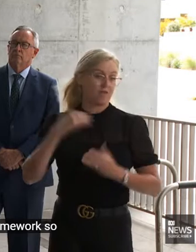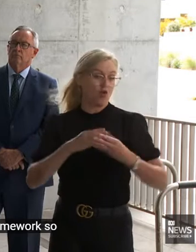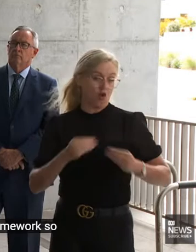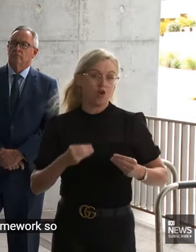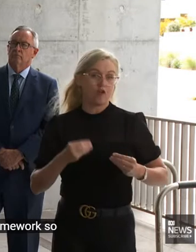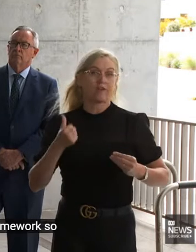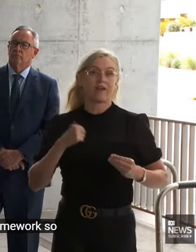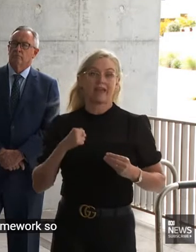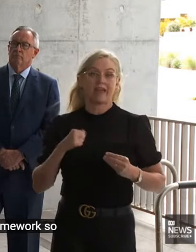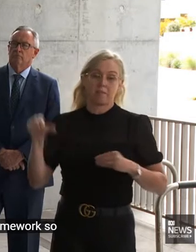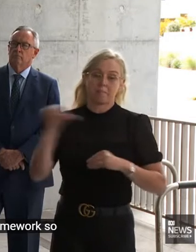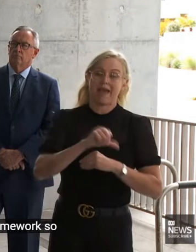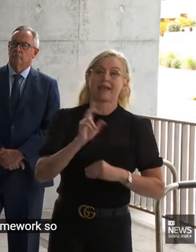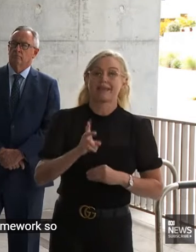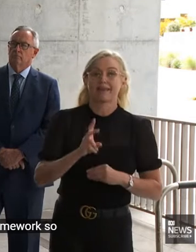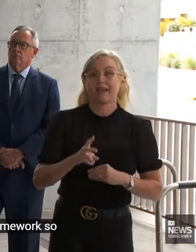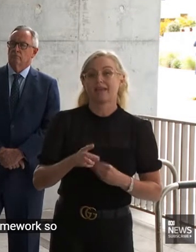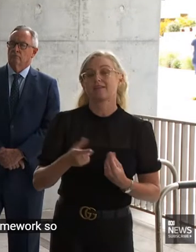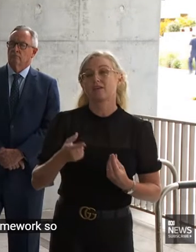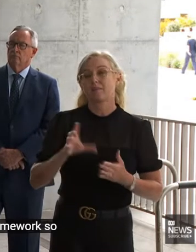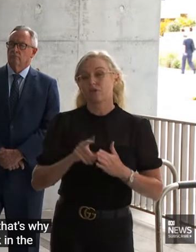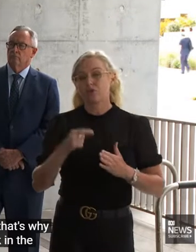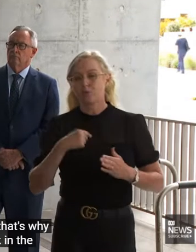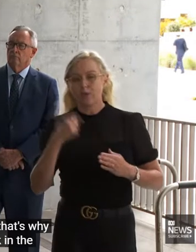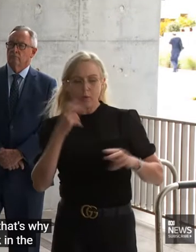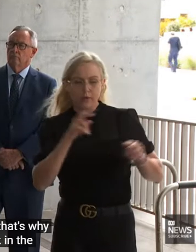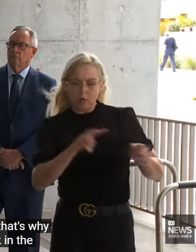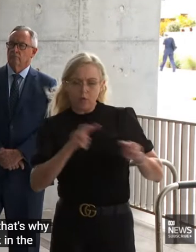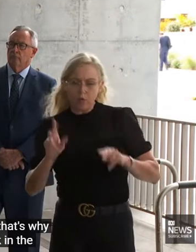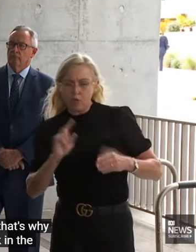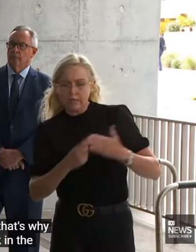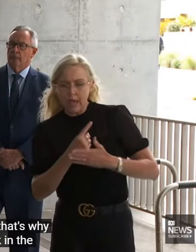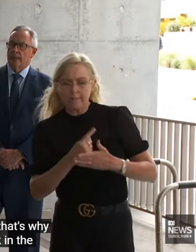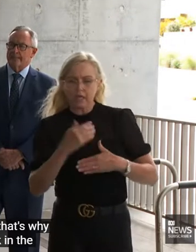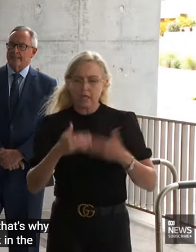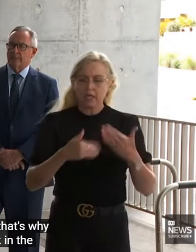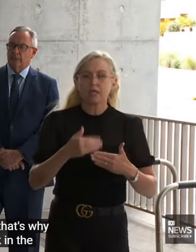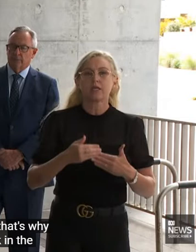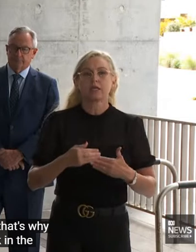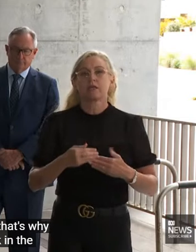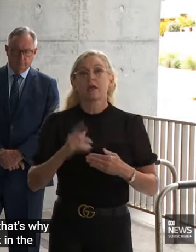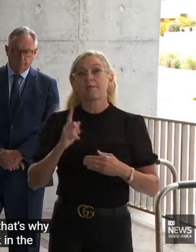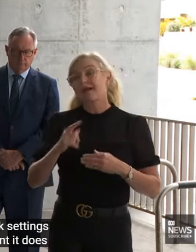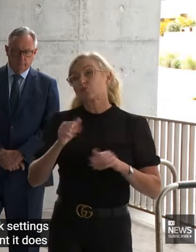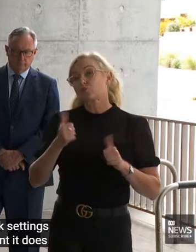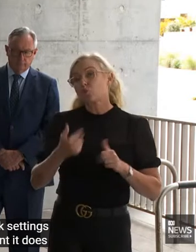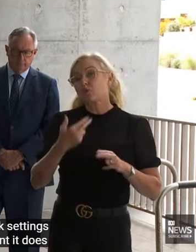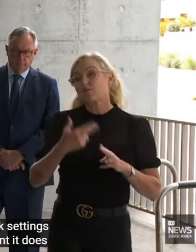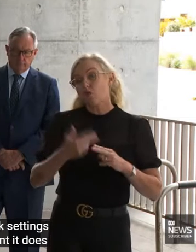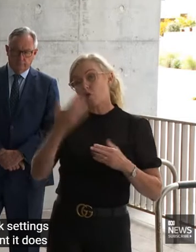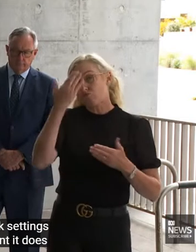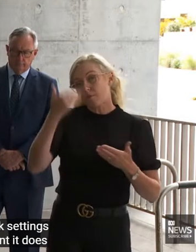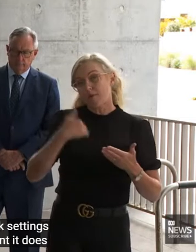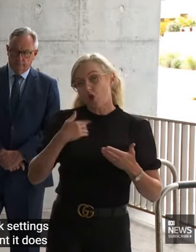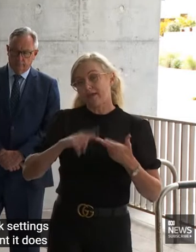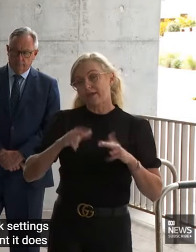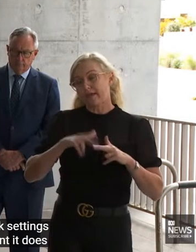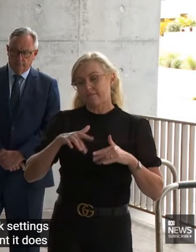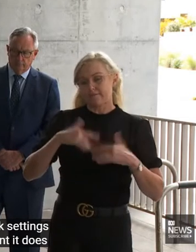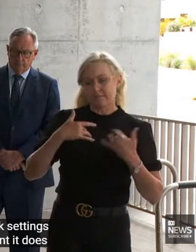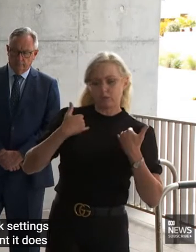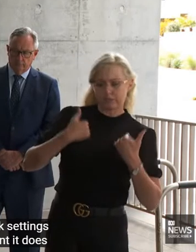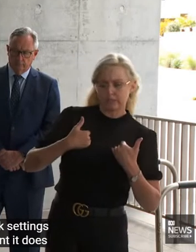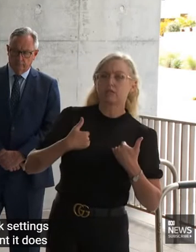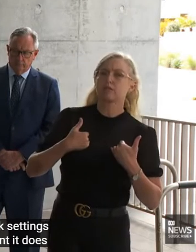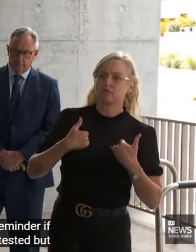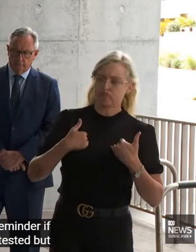in low risk settings. And to Dr. Chan's point, it does provide everybody a reminder if you are unwell to get tested. But the